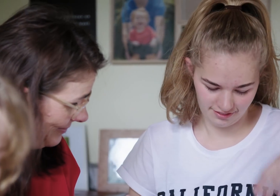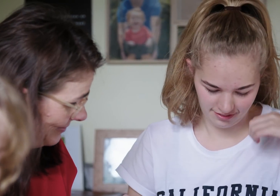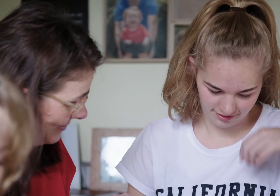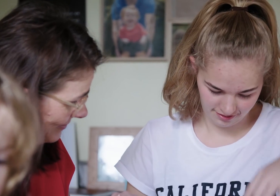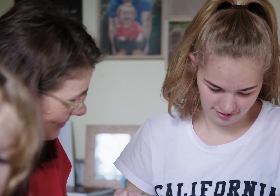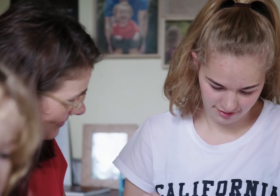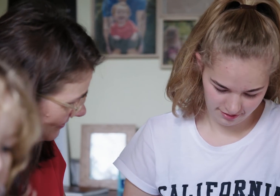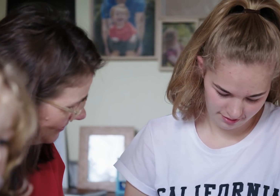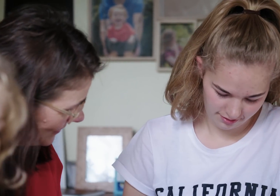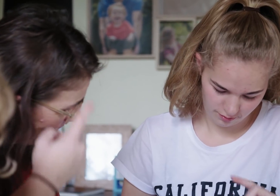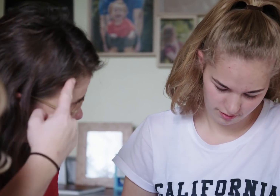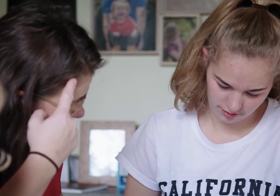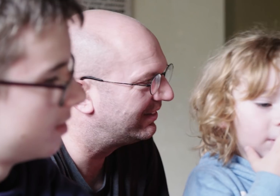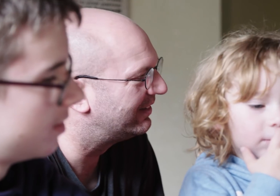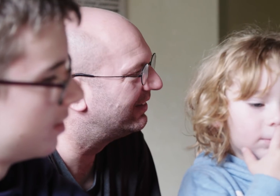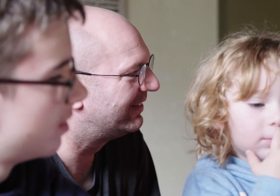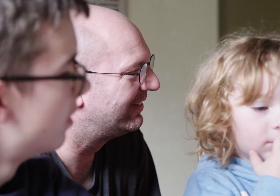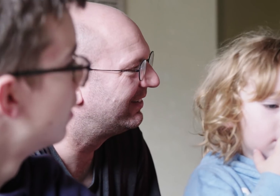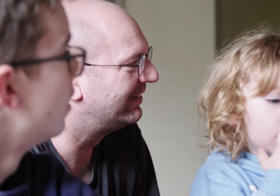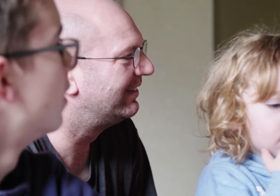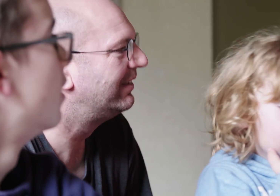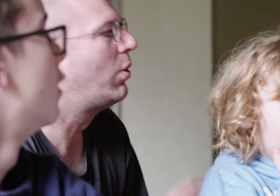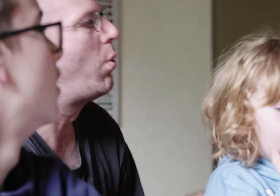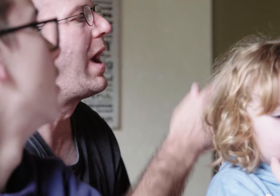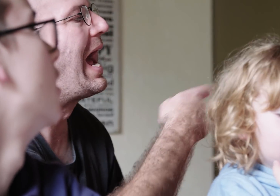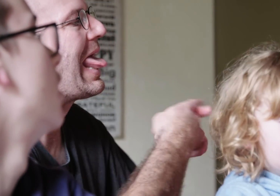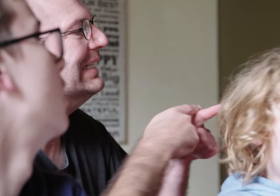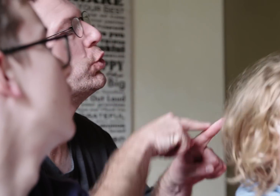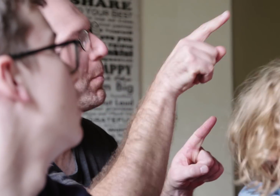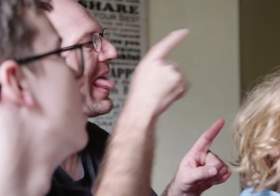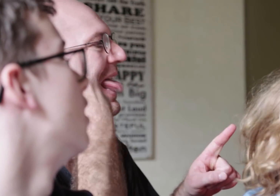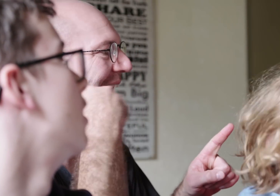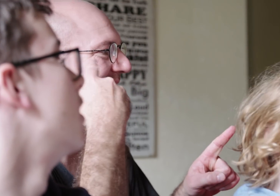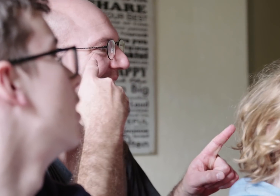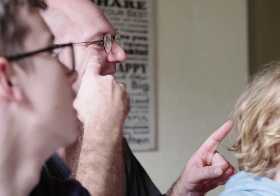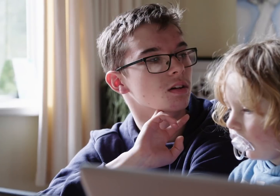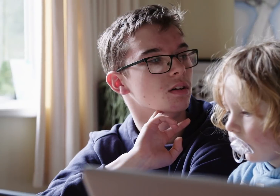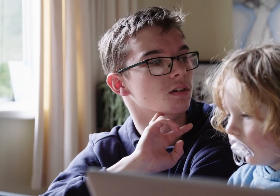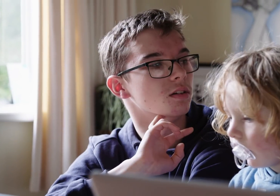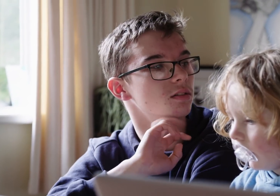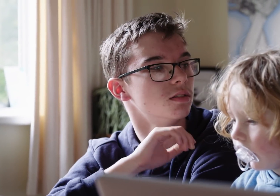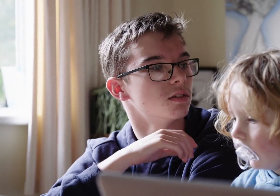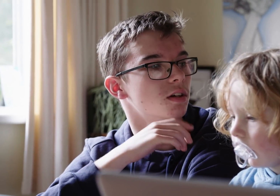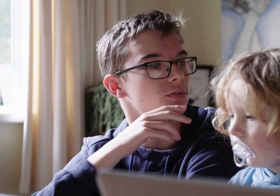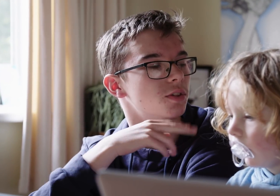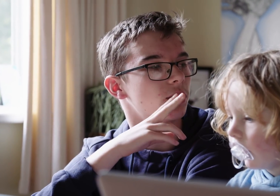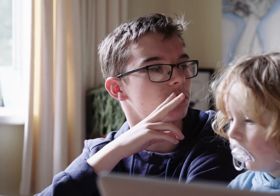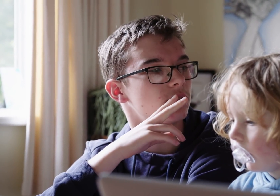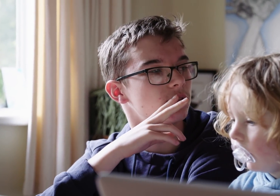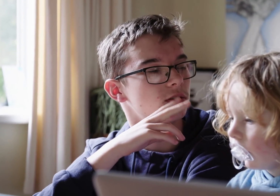talked and said, if we can pull together the money, we will try and make it a family trip to WFD Paris. In the meantime, then it was